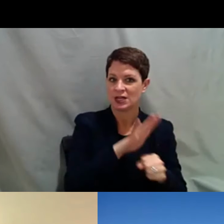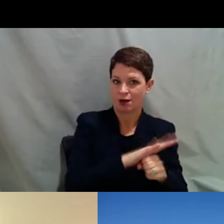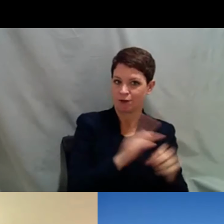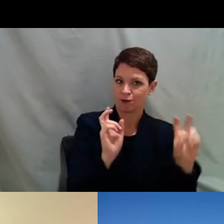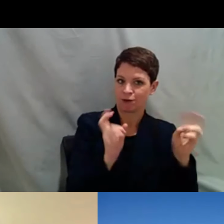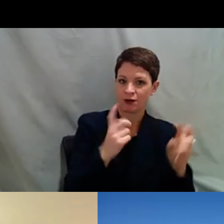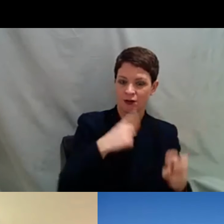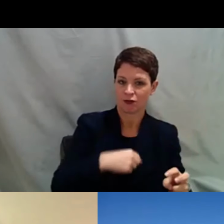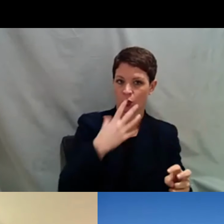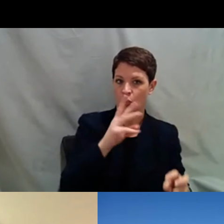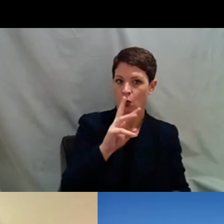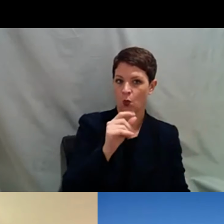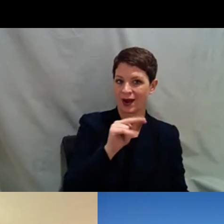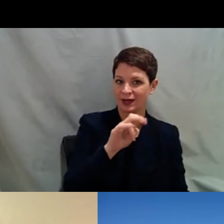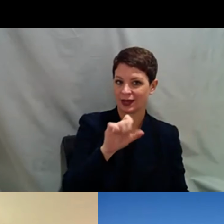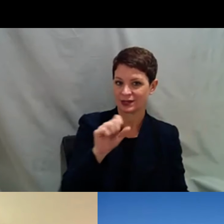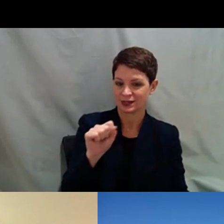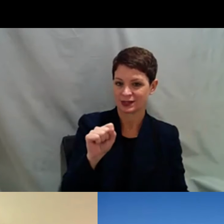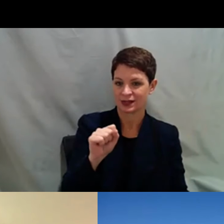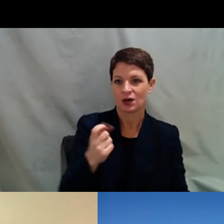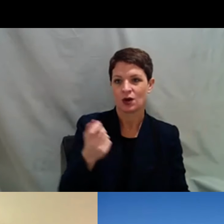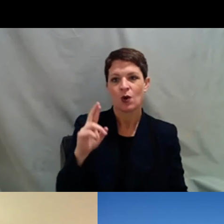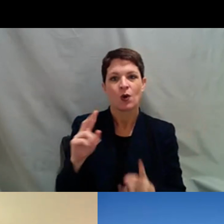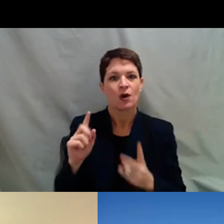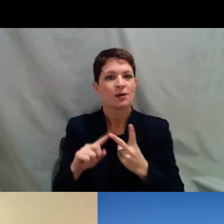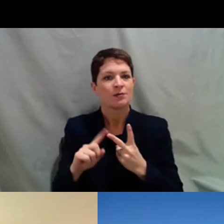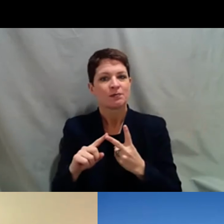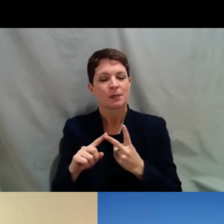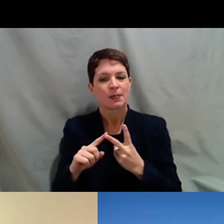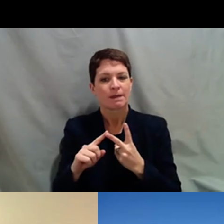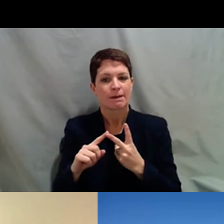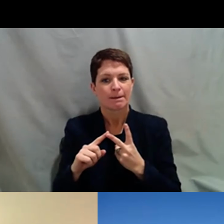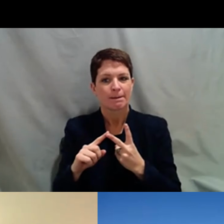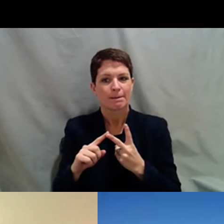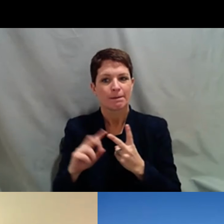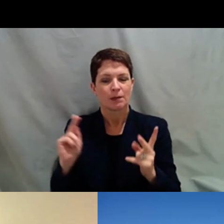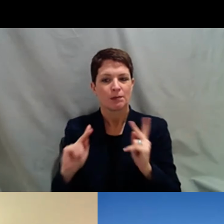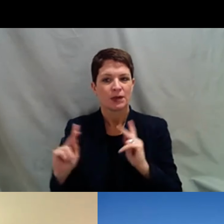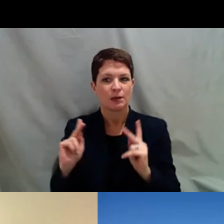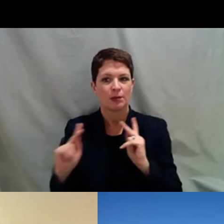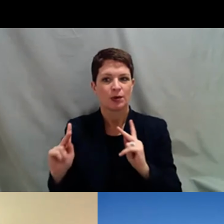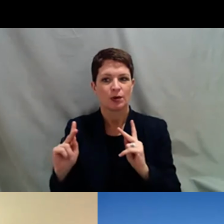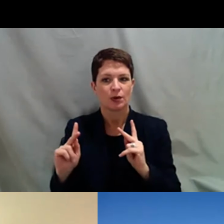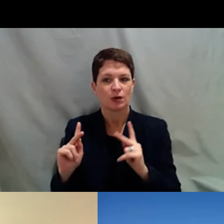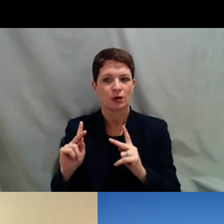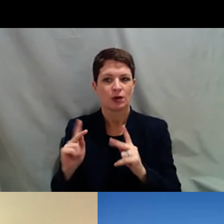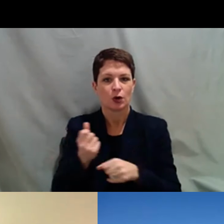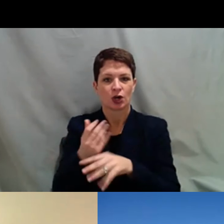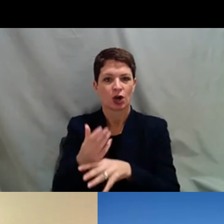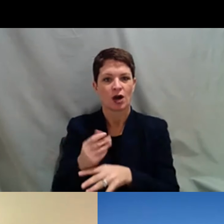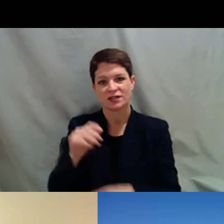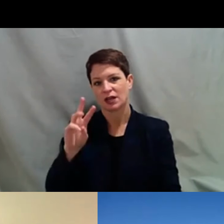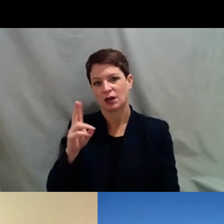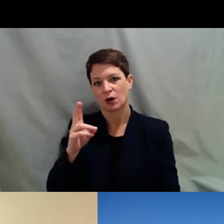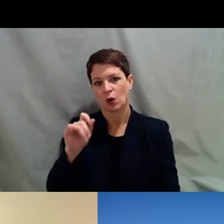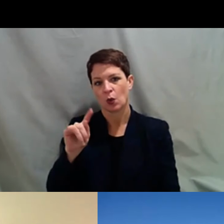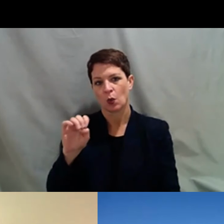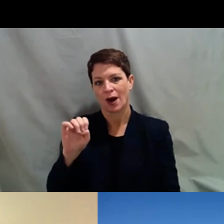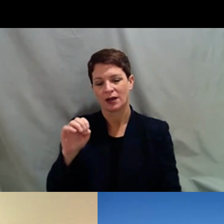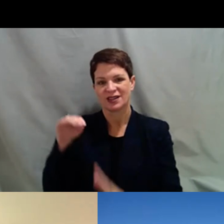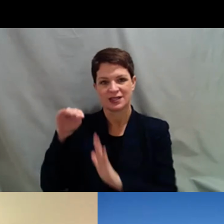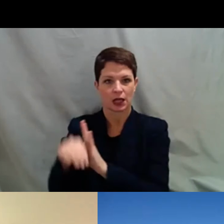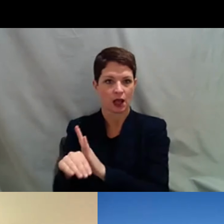for whiteness, or folks that are really causing quote unquote white decline.